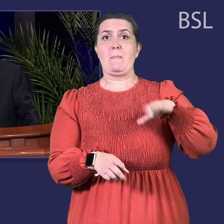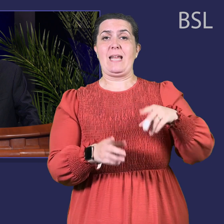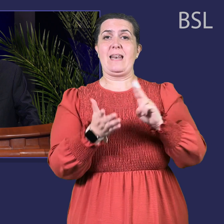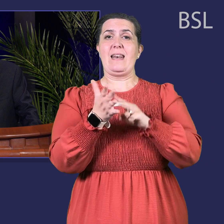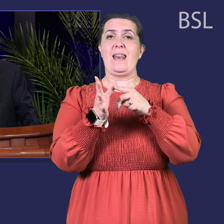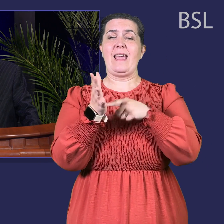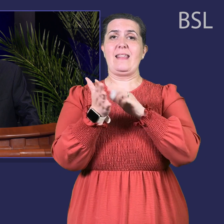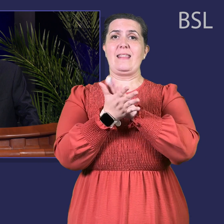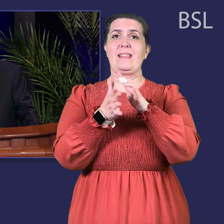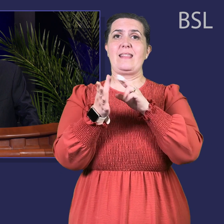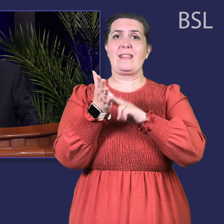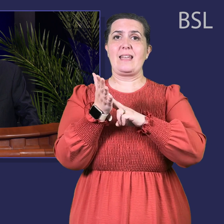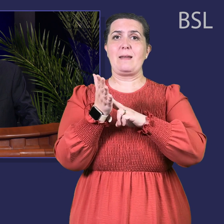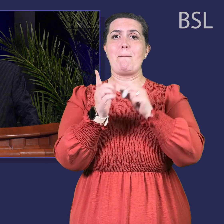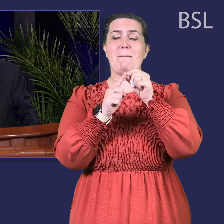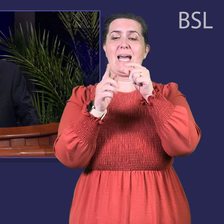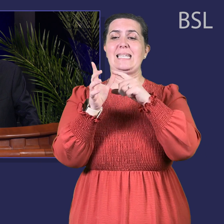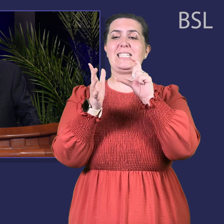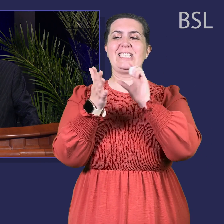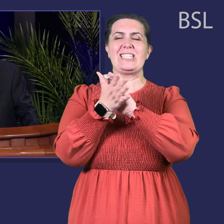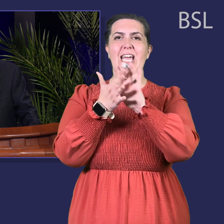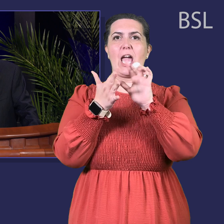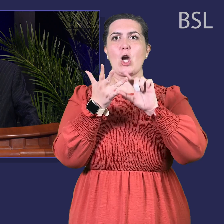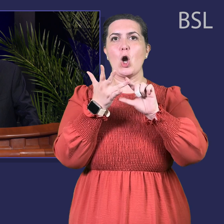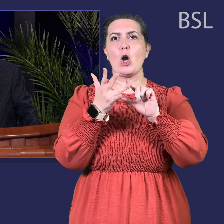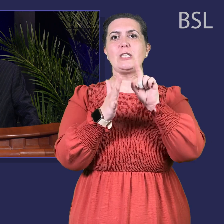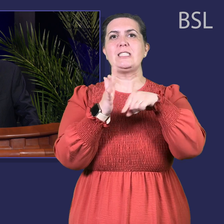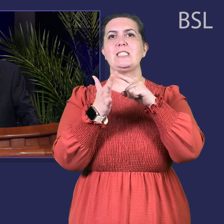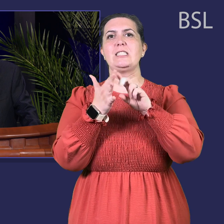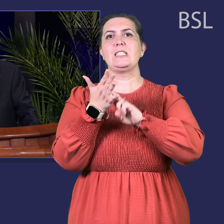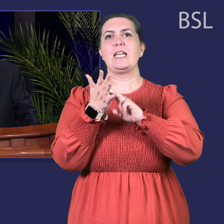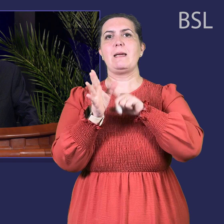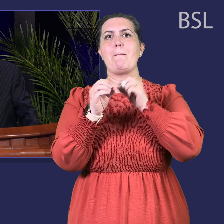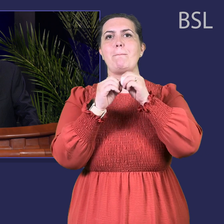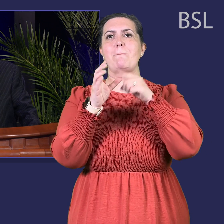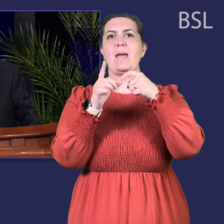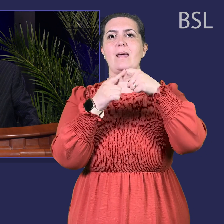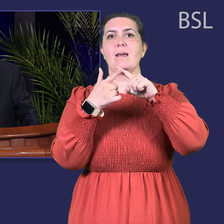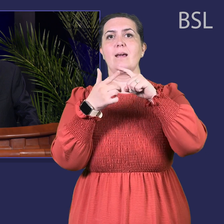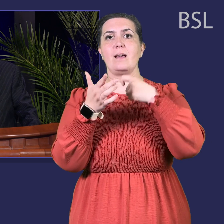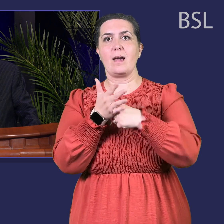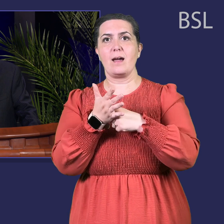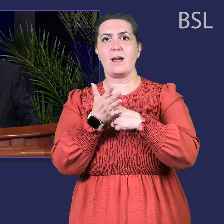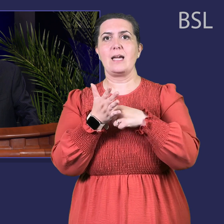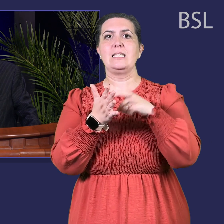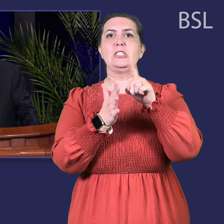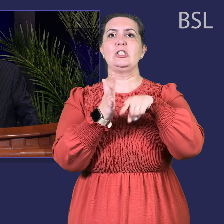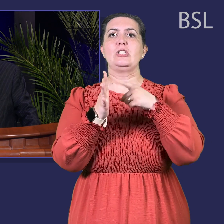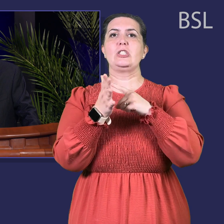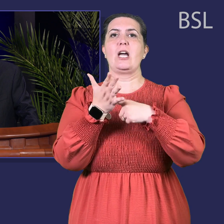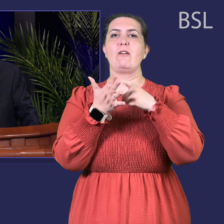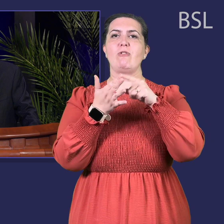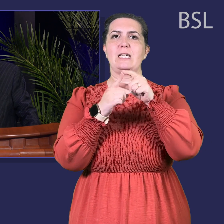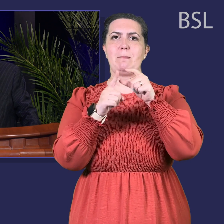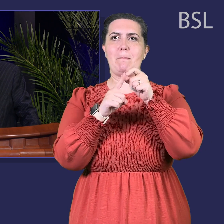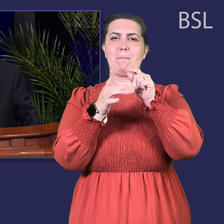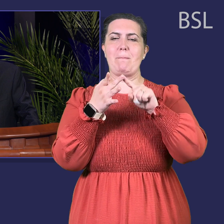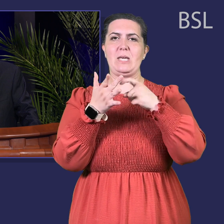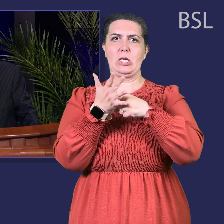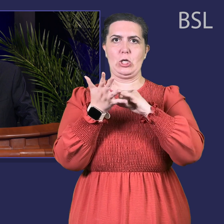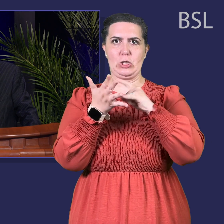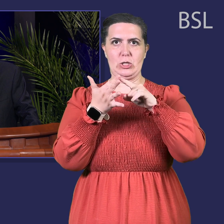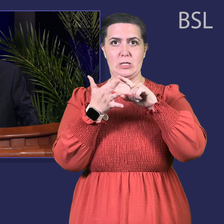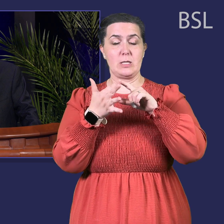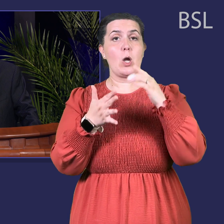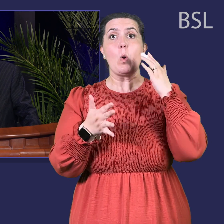be performed by Nathan Pacheco, Jenny Oaks Baker, and Jared